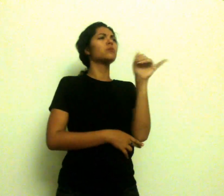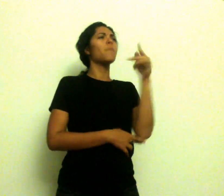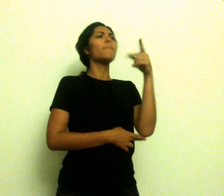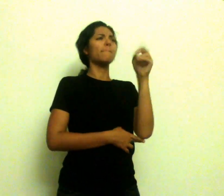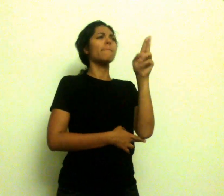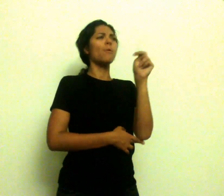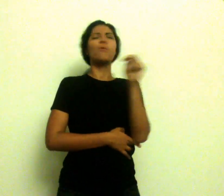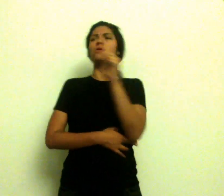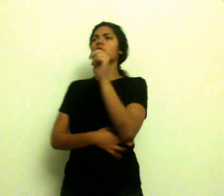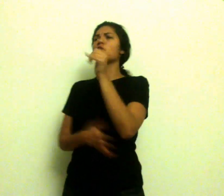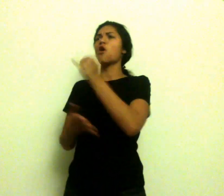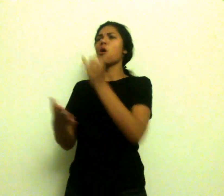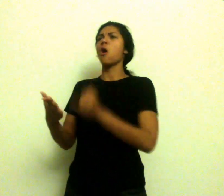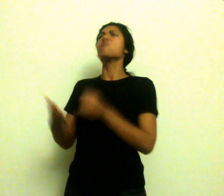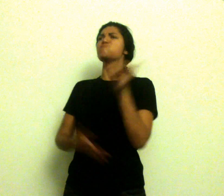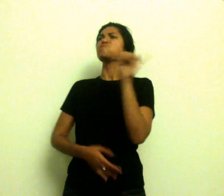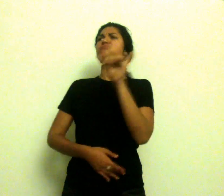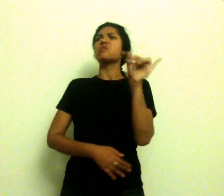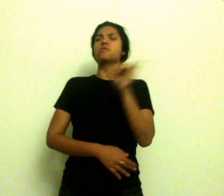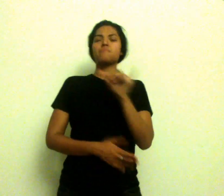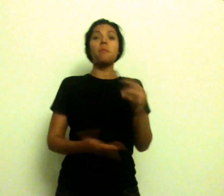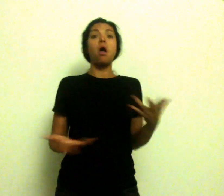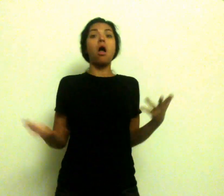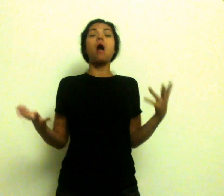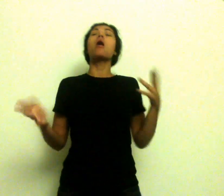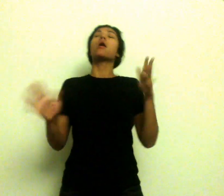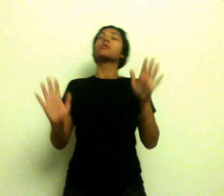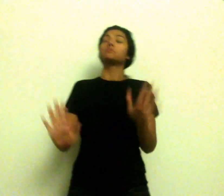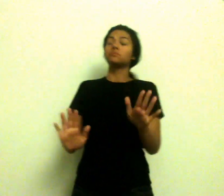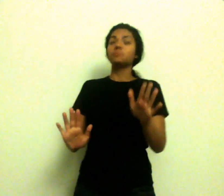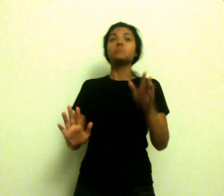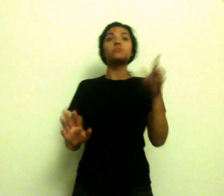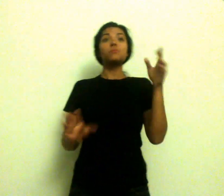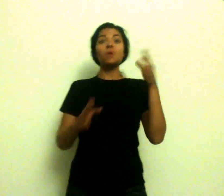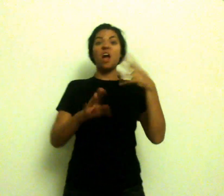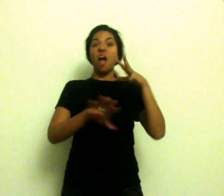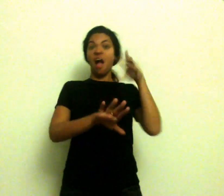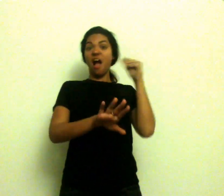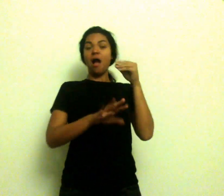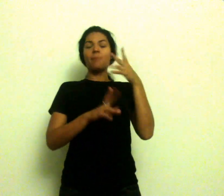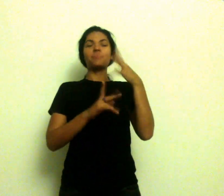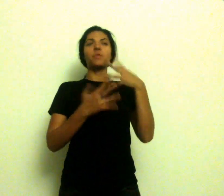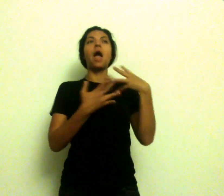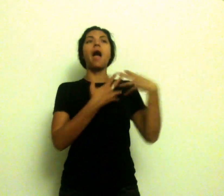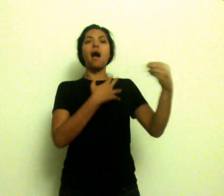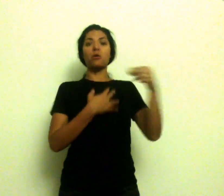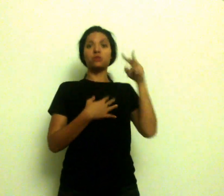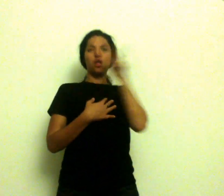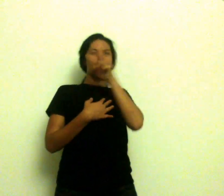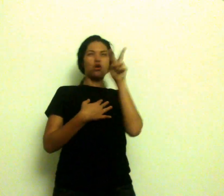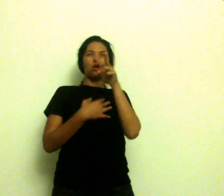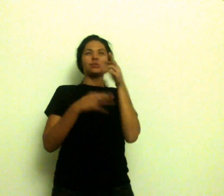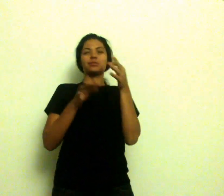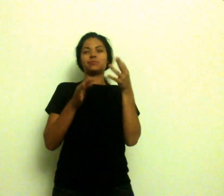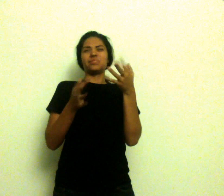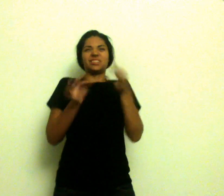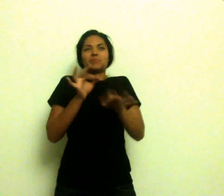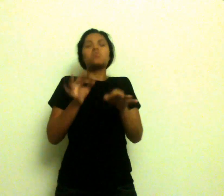there, regardless of the external similarities? If, for example, an artist takes a canvas and paint and is painting the